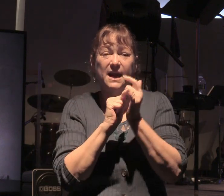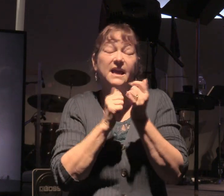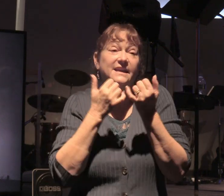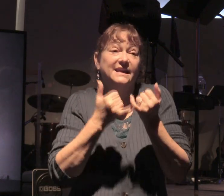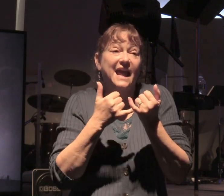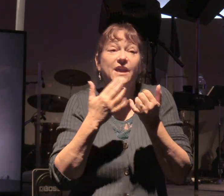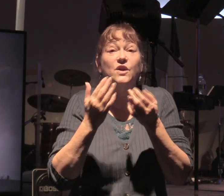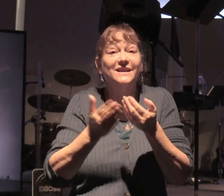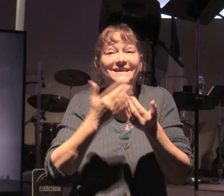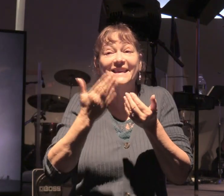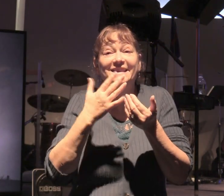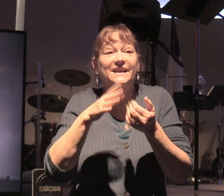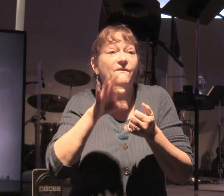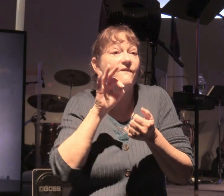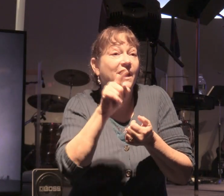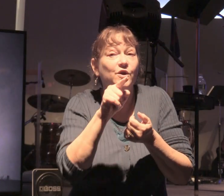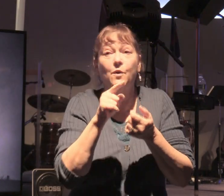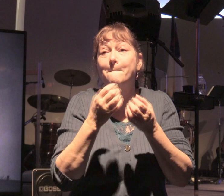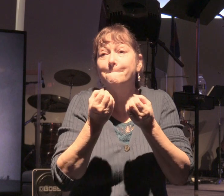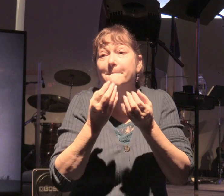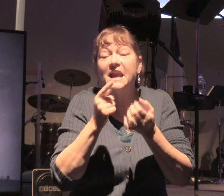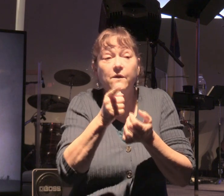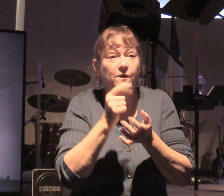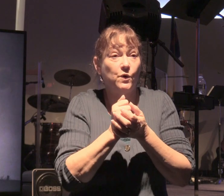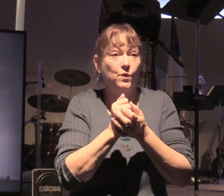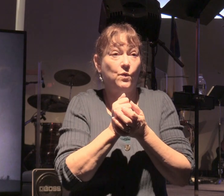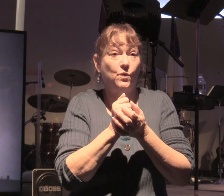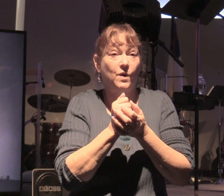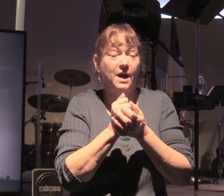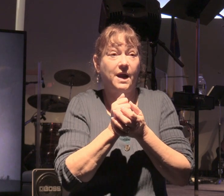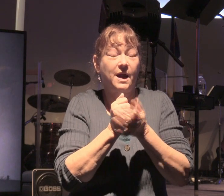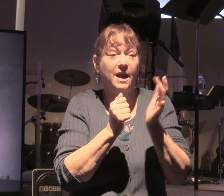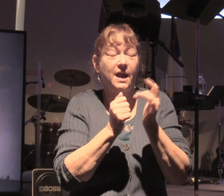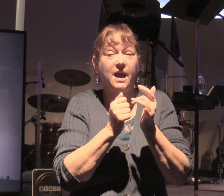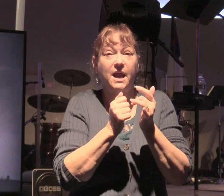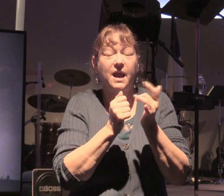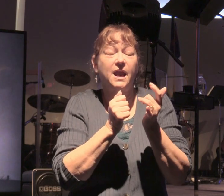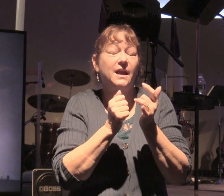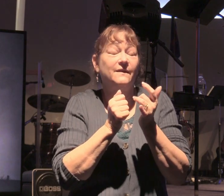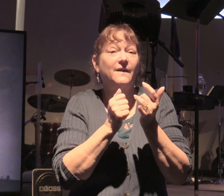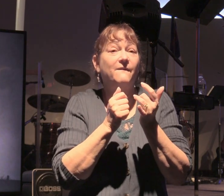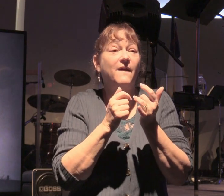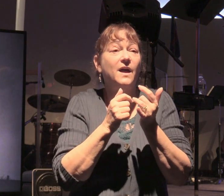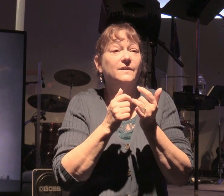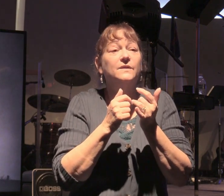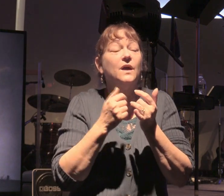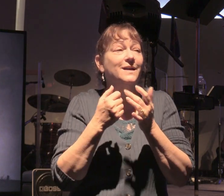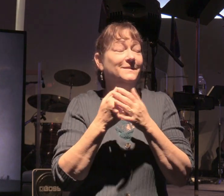tracked. Many of you leave your own trail on social media.